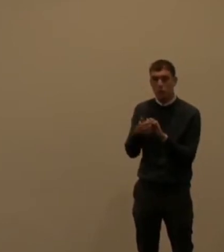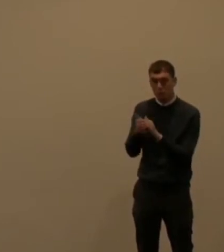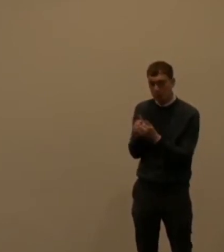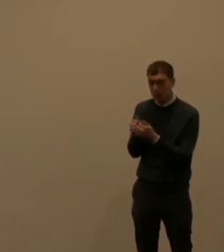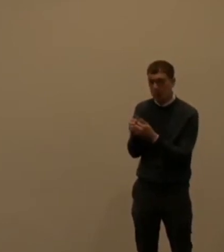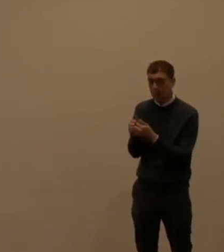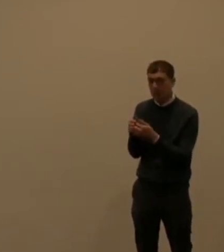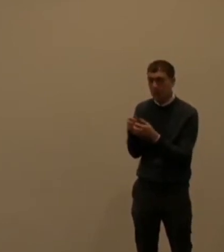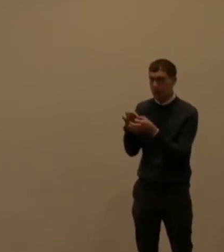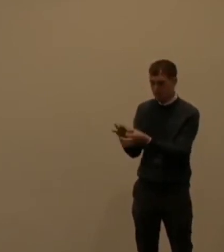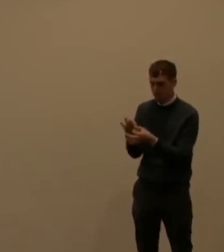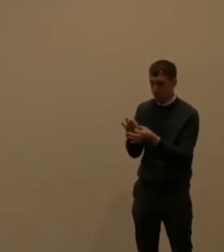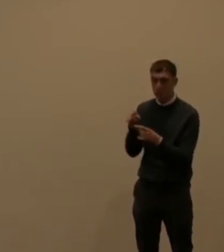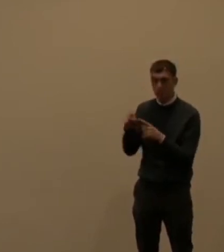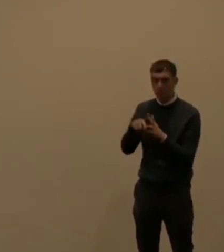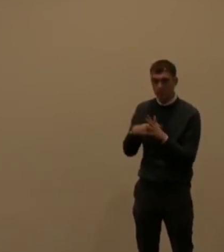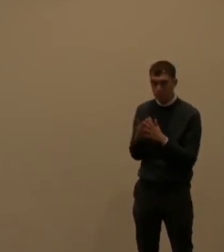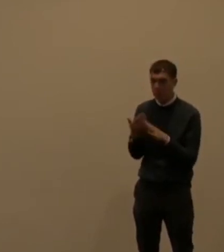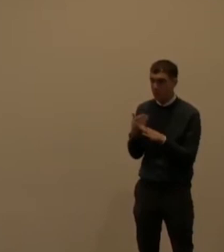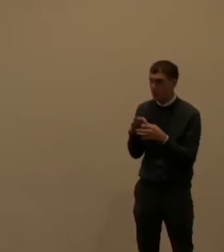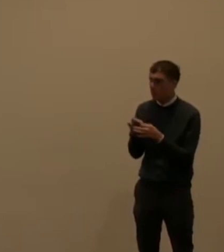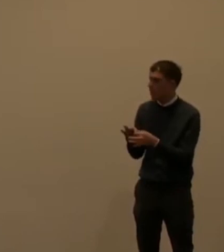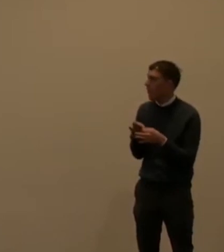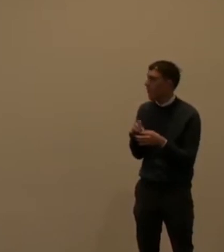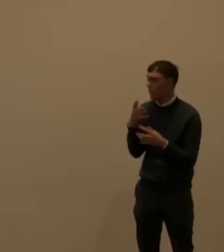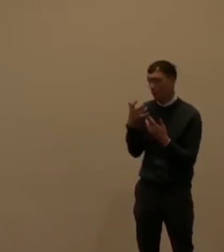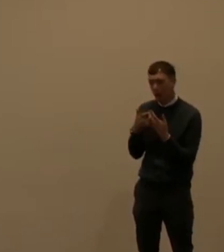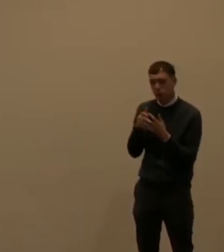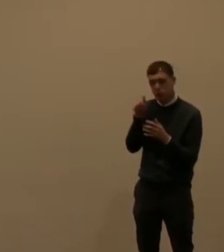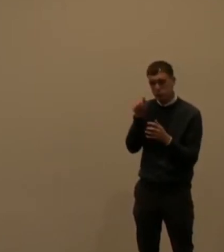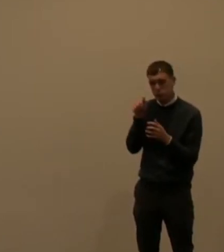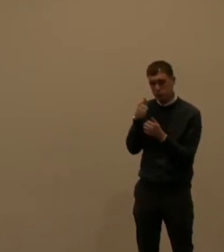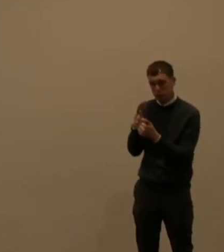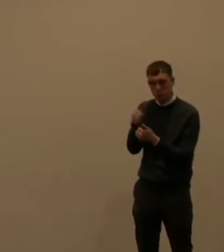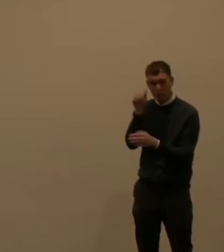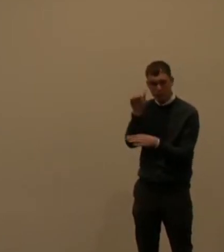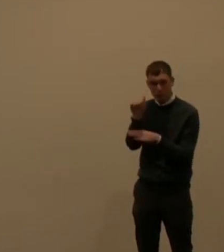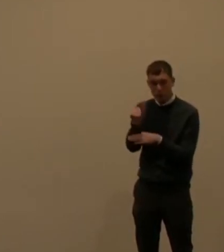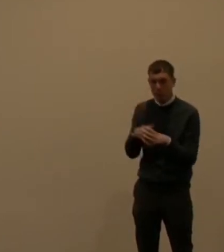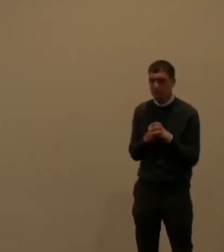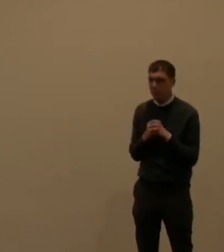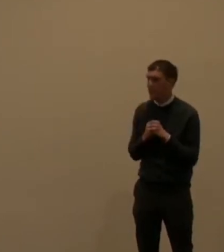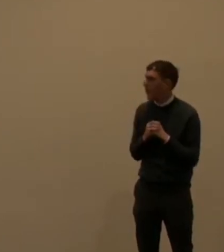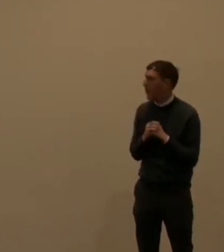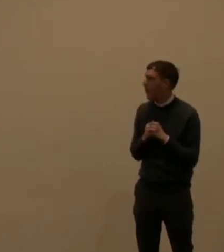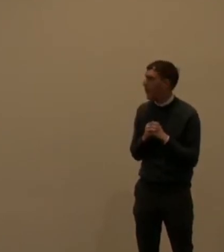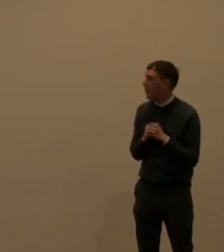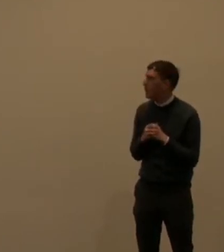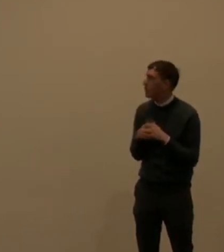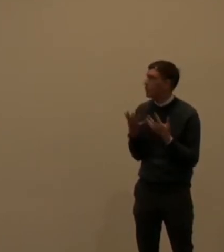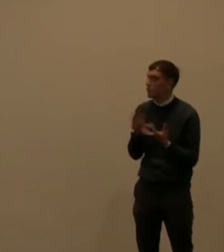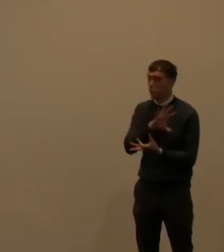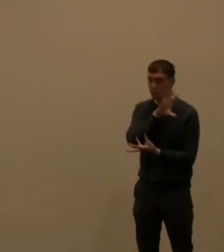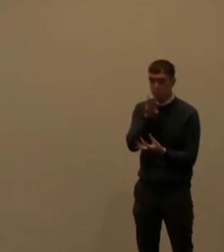you have created, and they know how it is to support them in the future. So as a